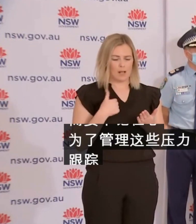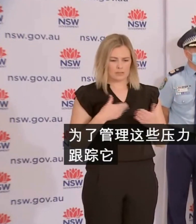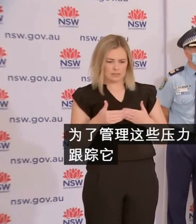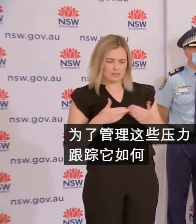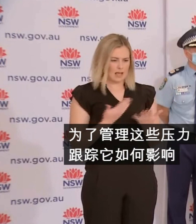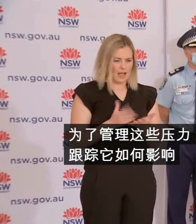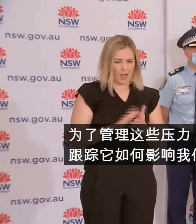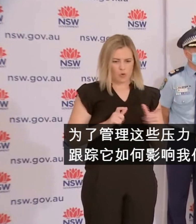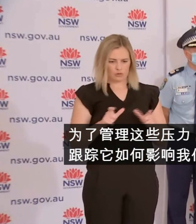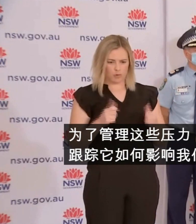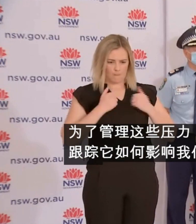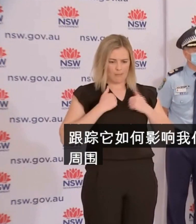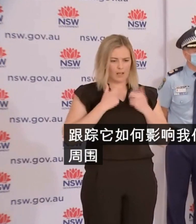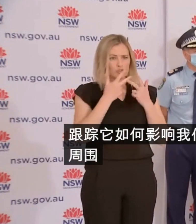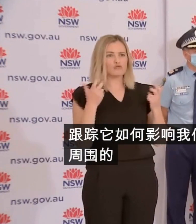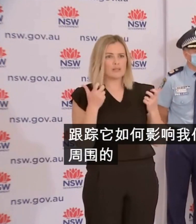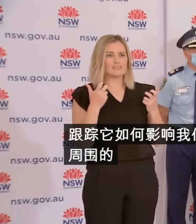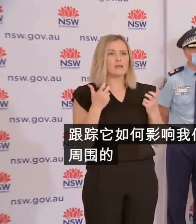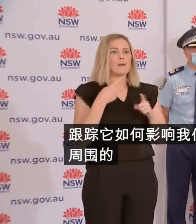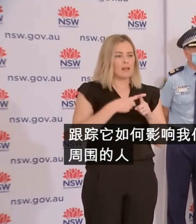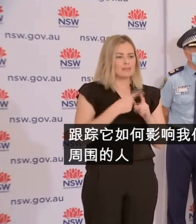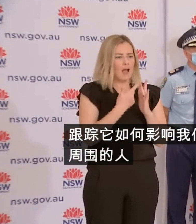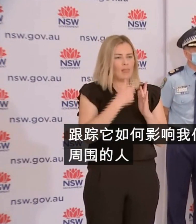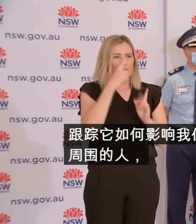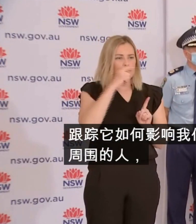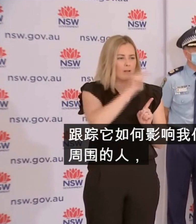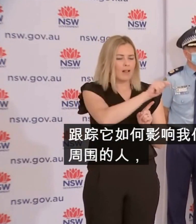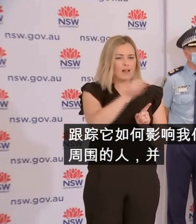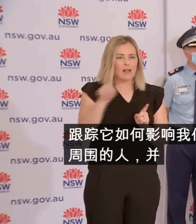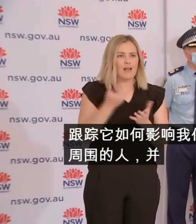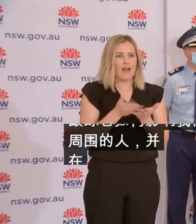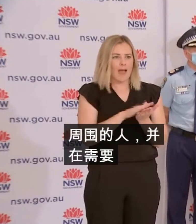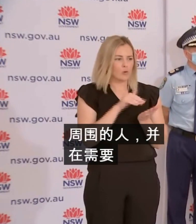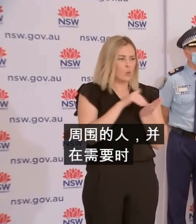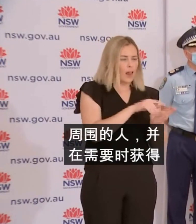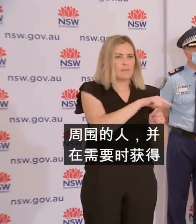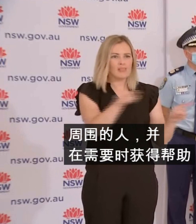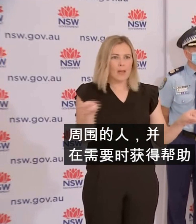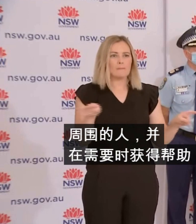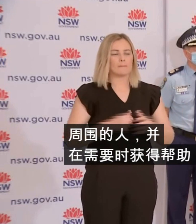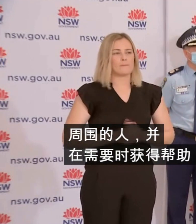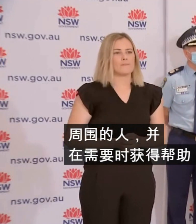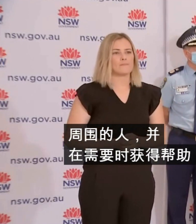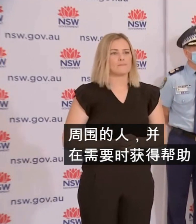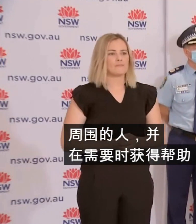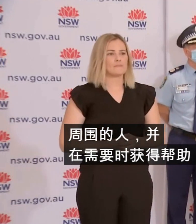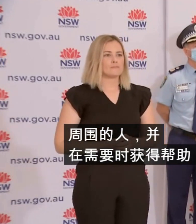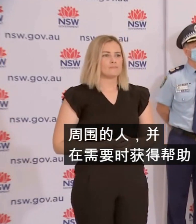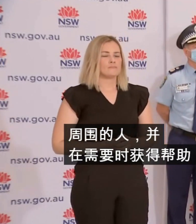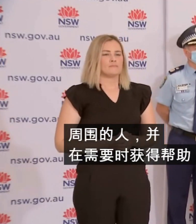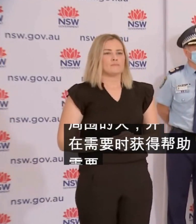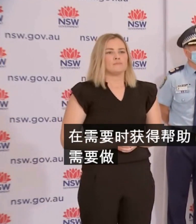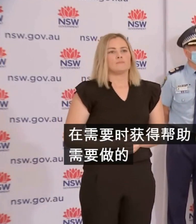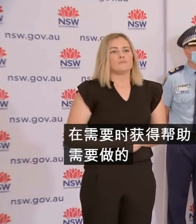keep track of how it's affecting us and the people around us, and also to access help if needed. So, in simple terms,